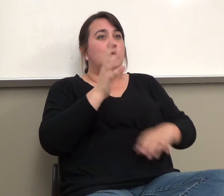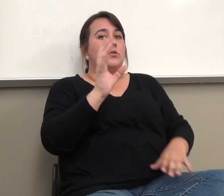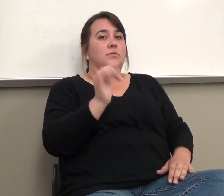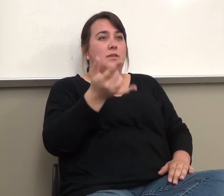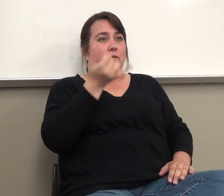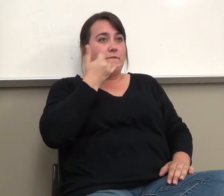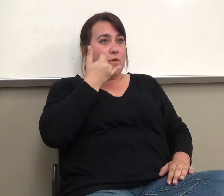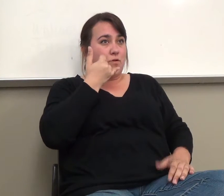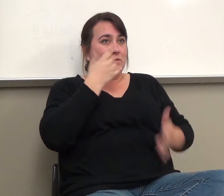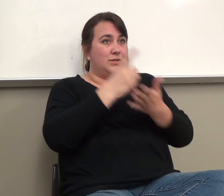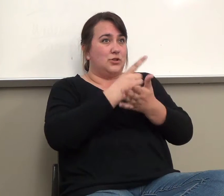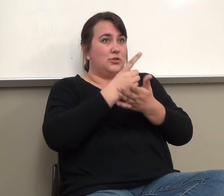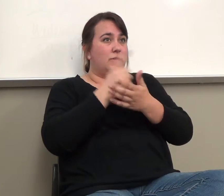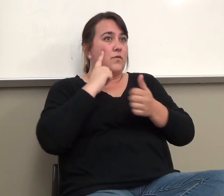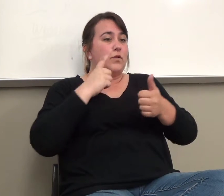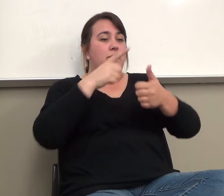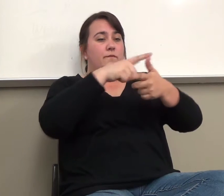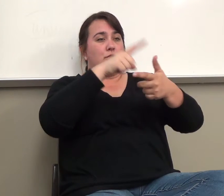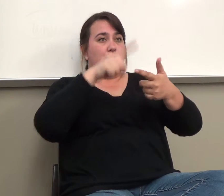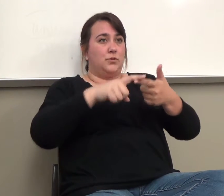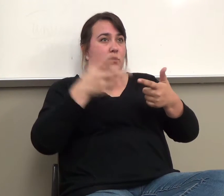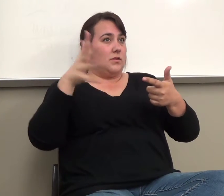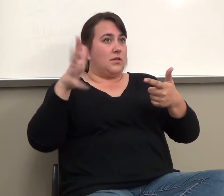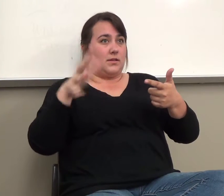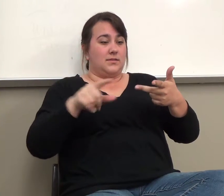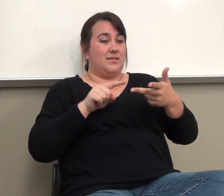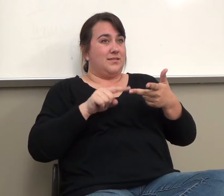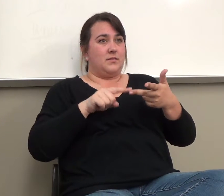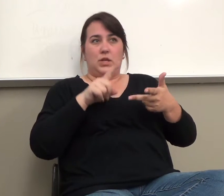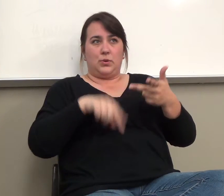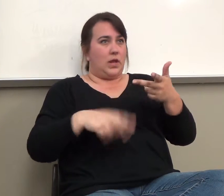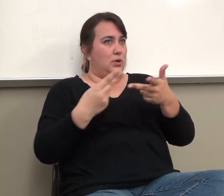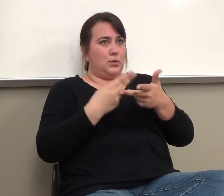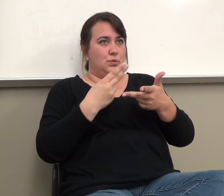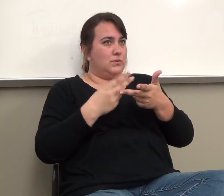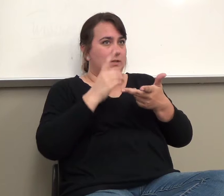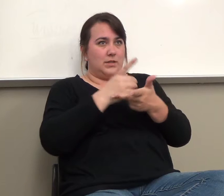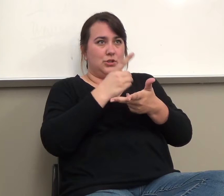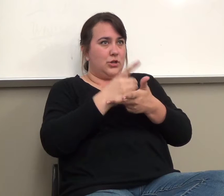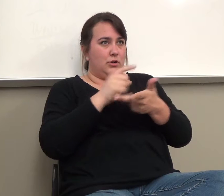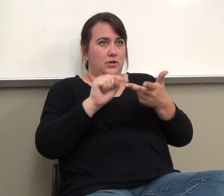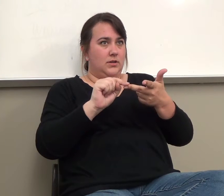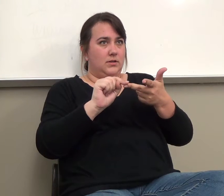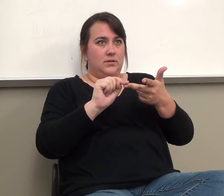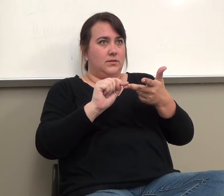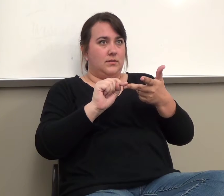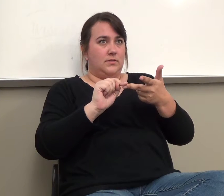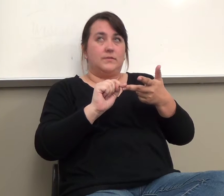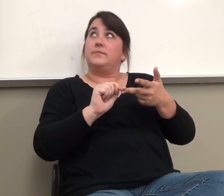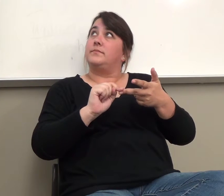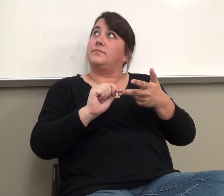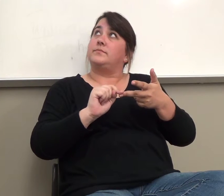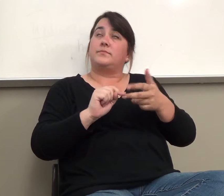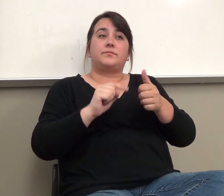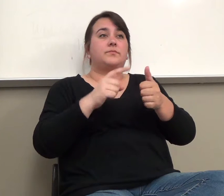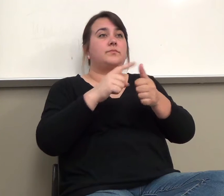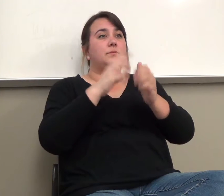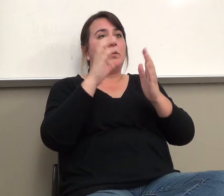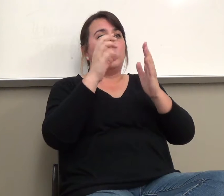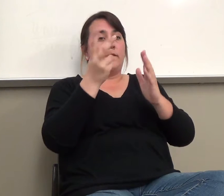the first two parts only. So you could use it for this if that'll help you, and you can use it for this if you think that'll help. Okay?